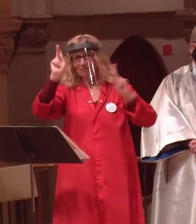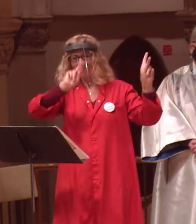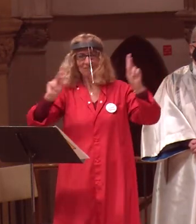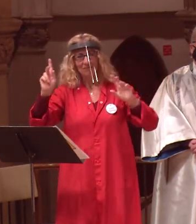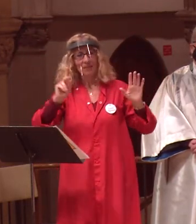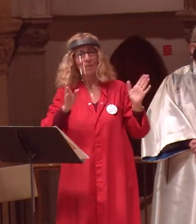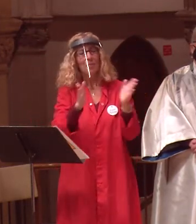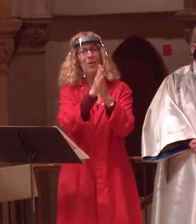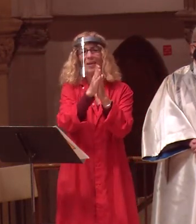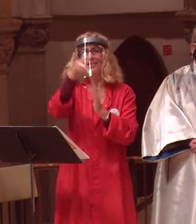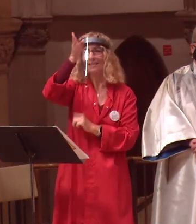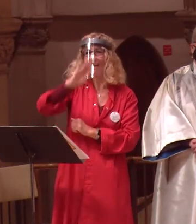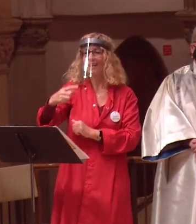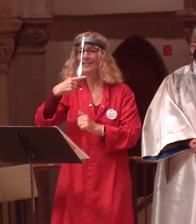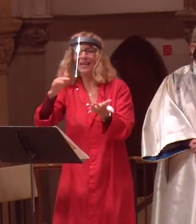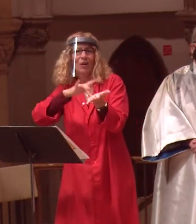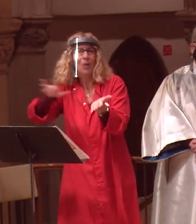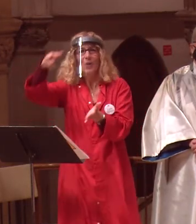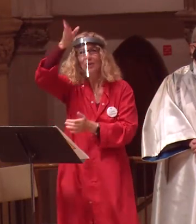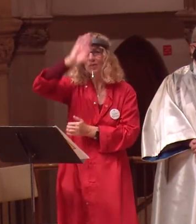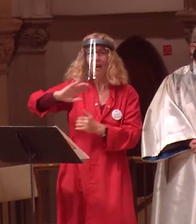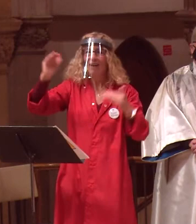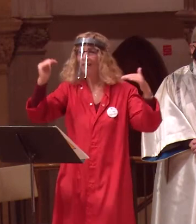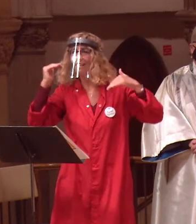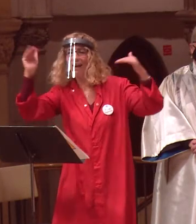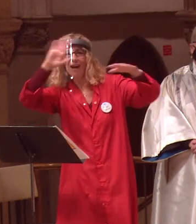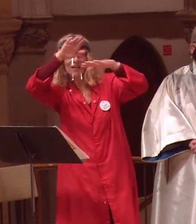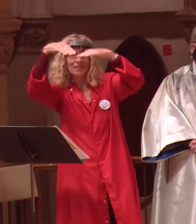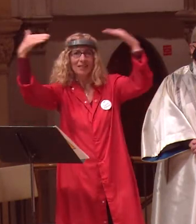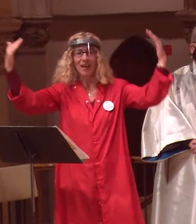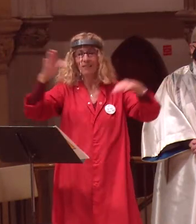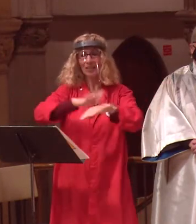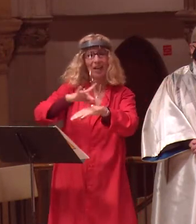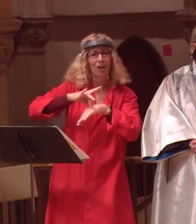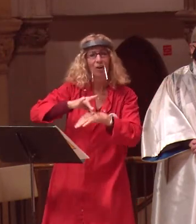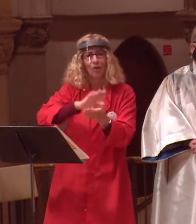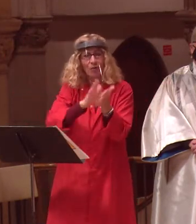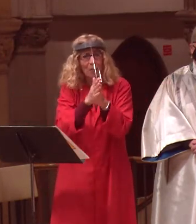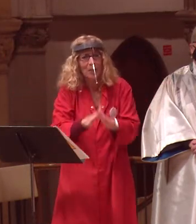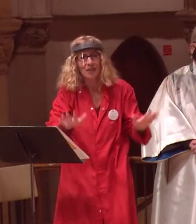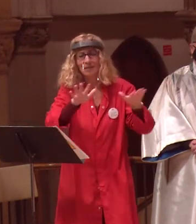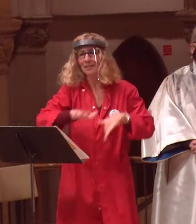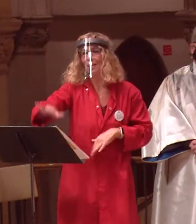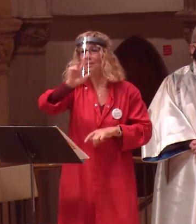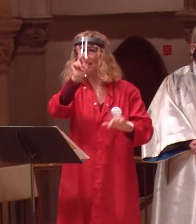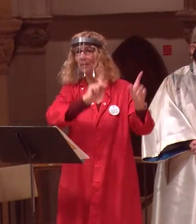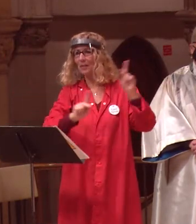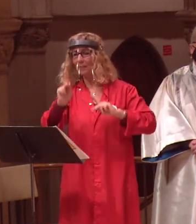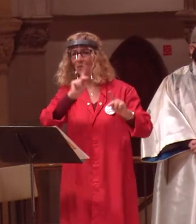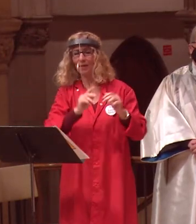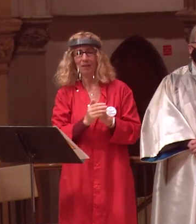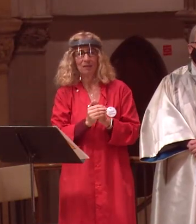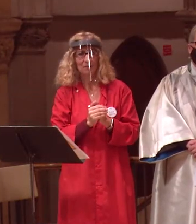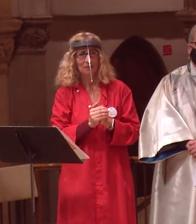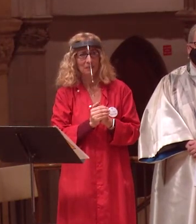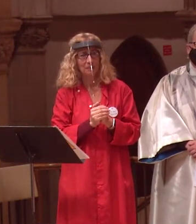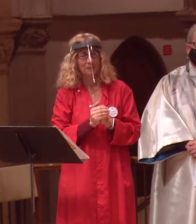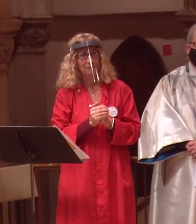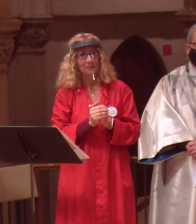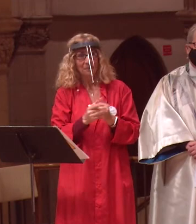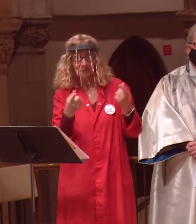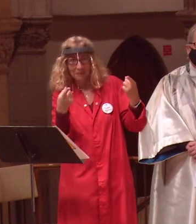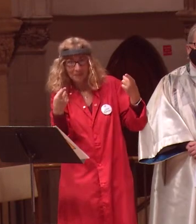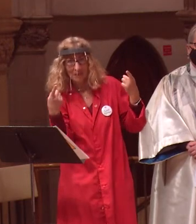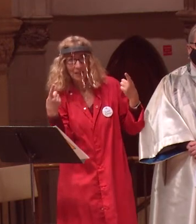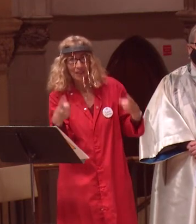and saying, "Glory to God in the highest heaven, and on earth peace among peoples whom God favors." And it